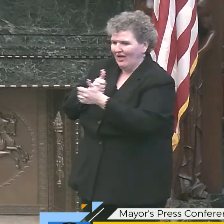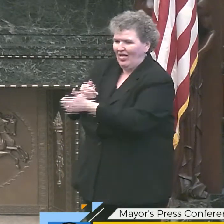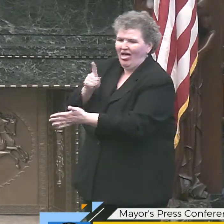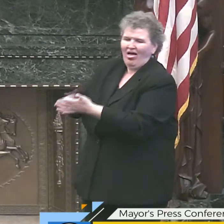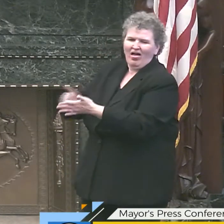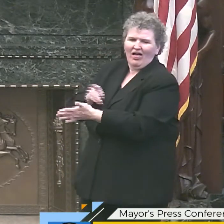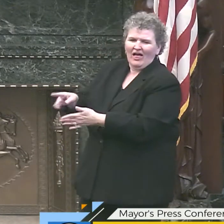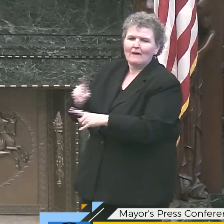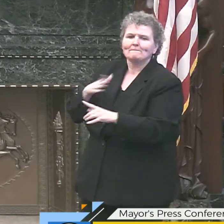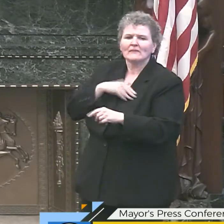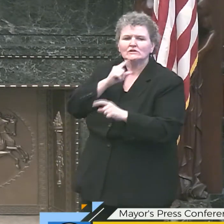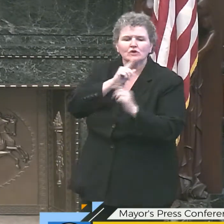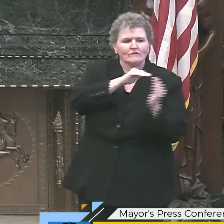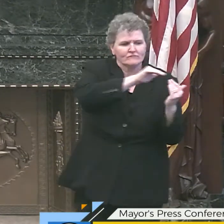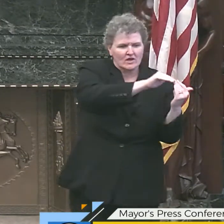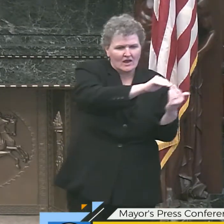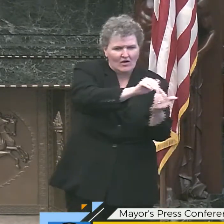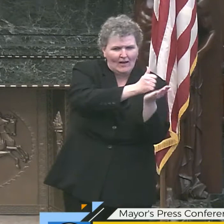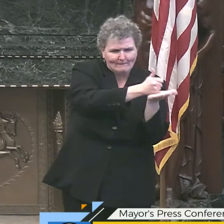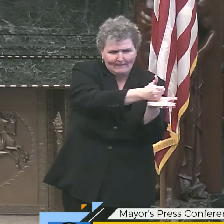give us our daily update.